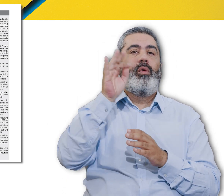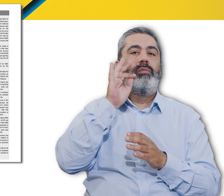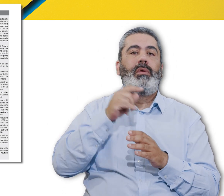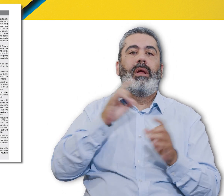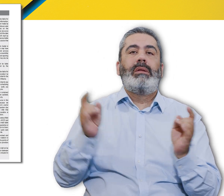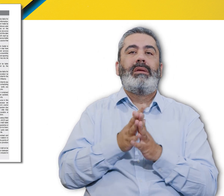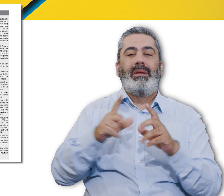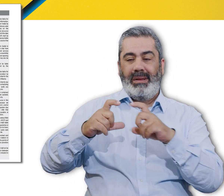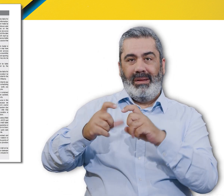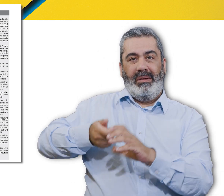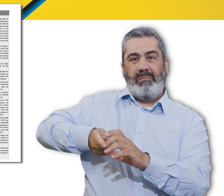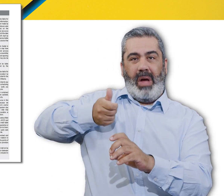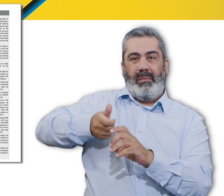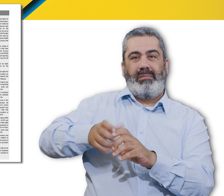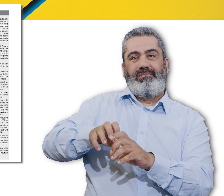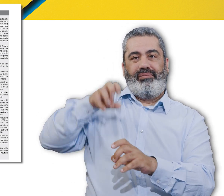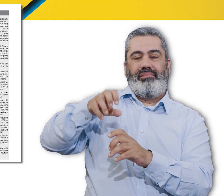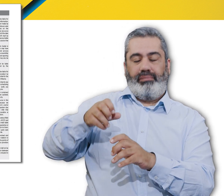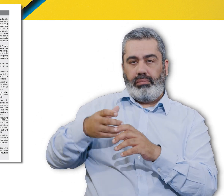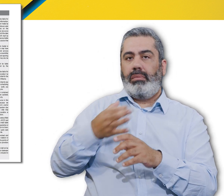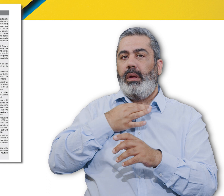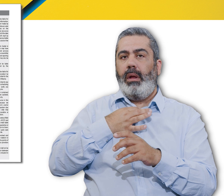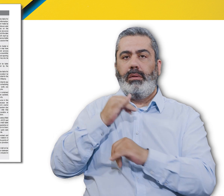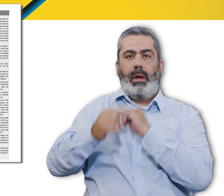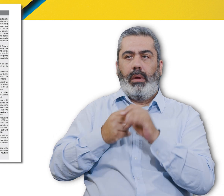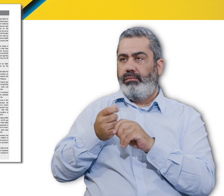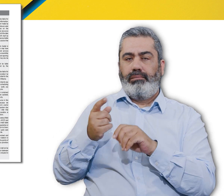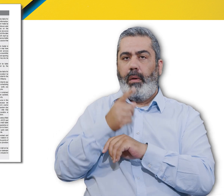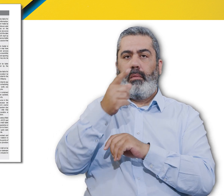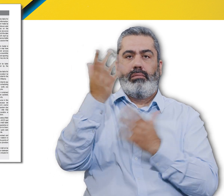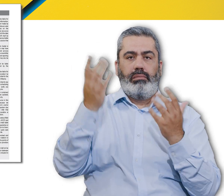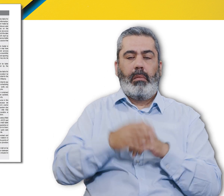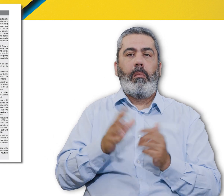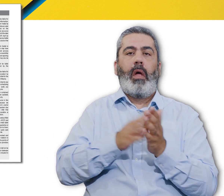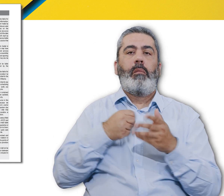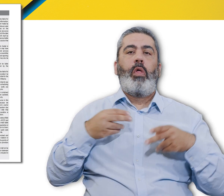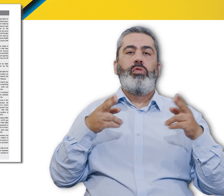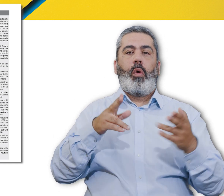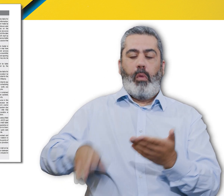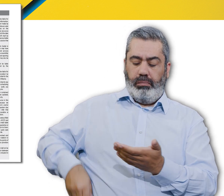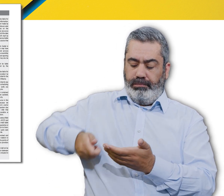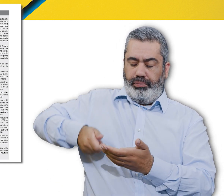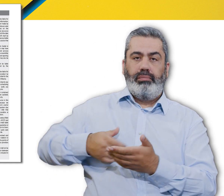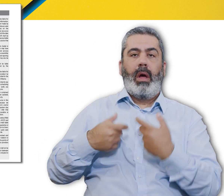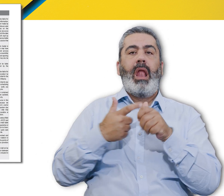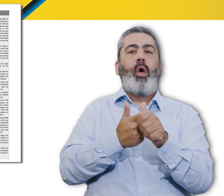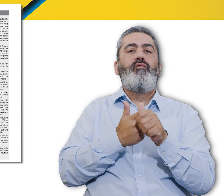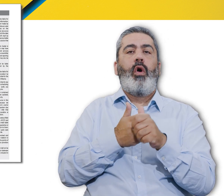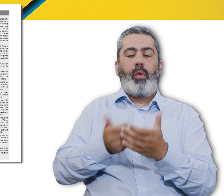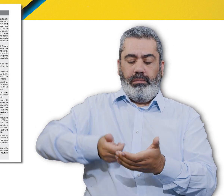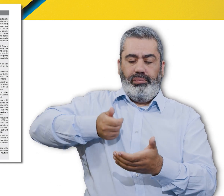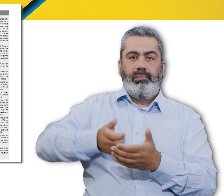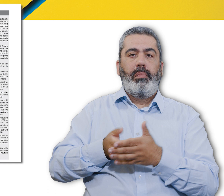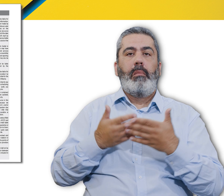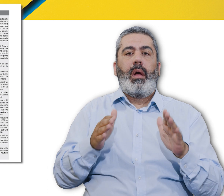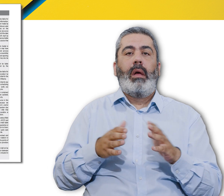sheets, etc. Our suggestion for easy use of the guide. For easy and practical use of the guide, it is recommended that you